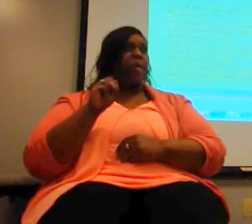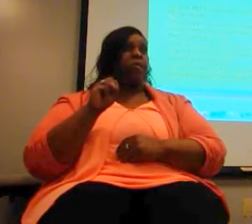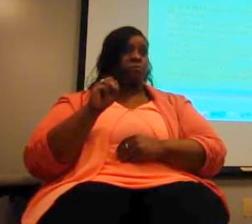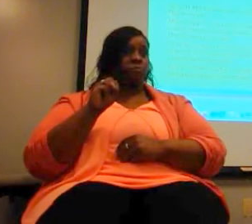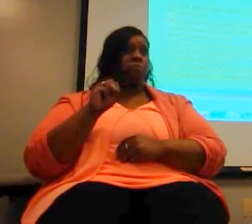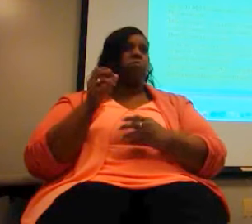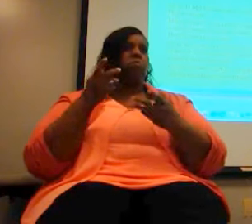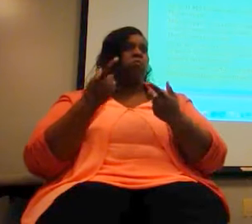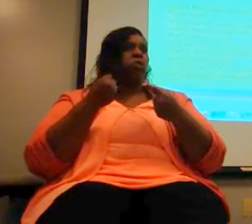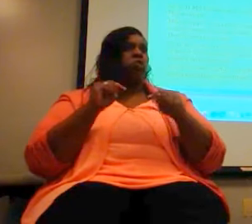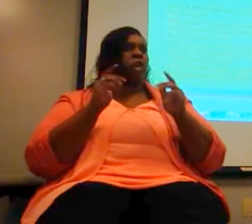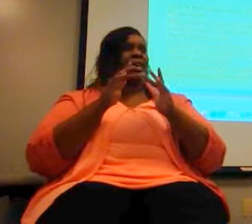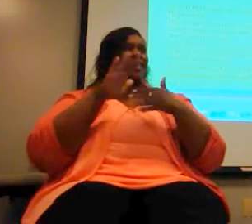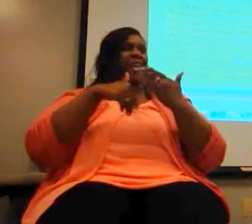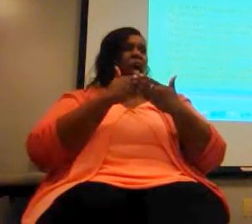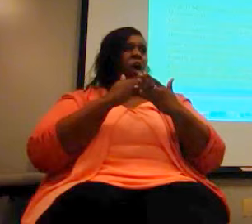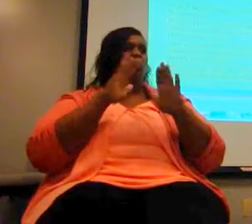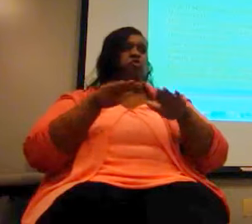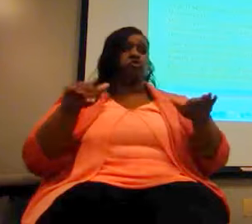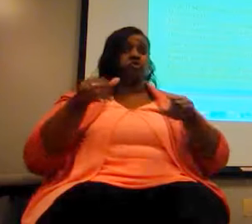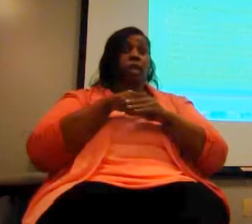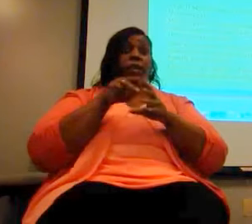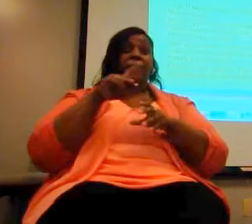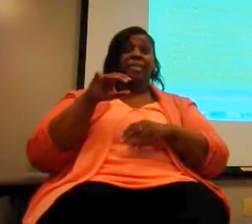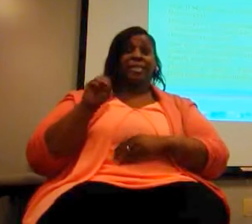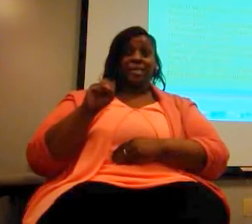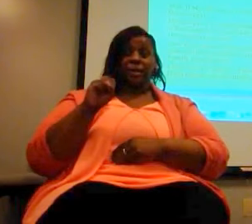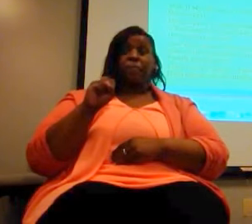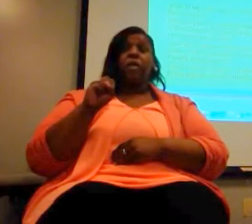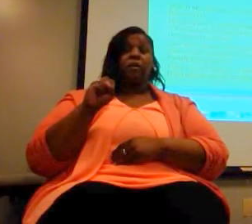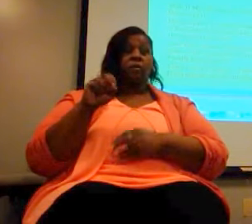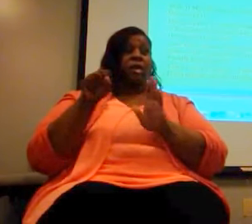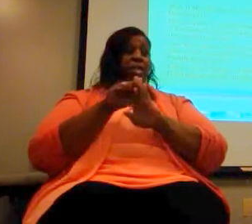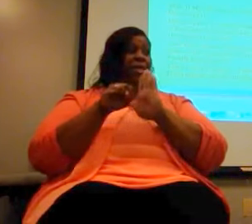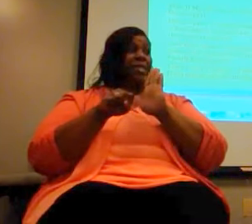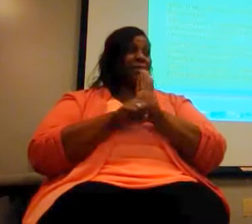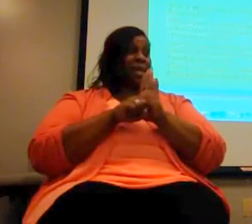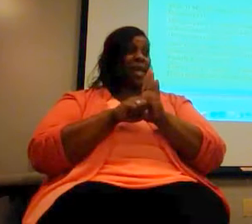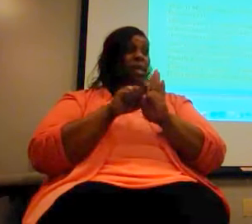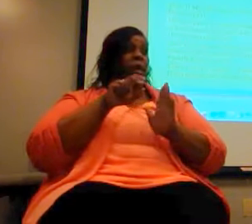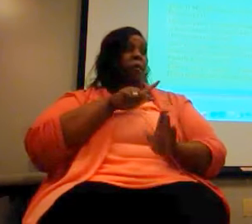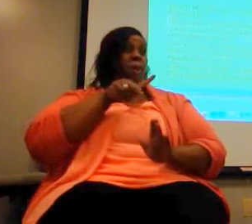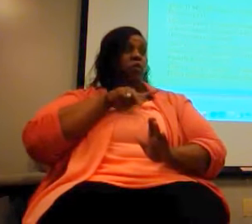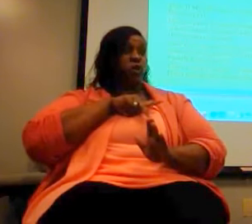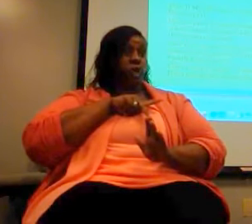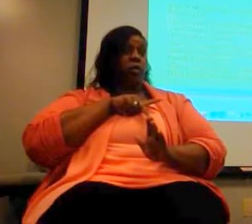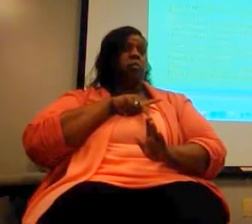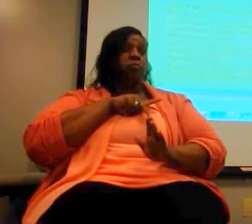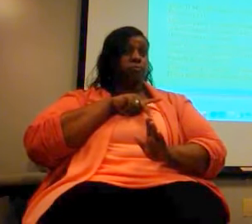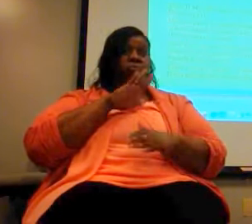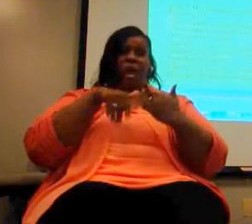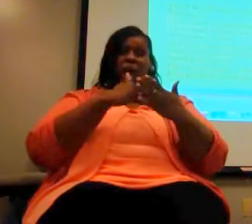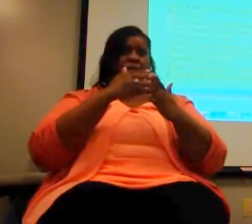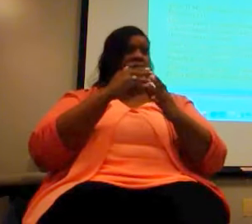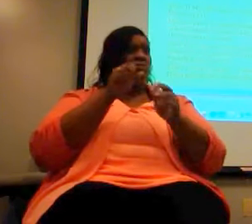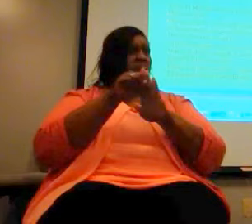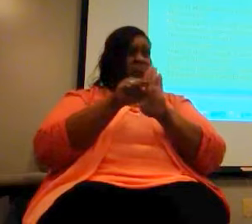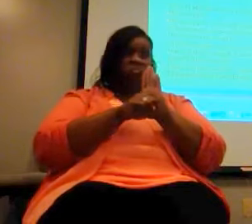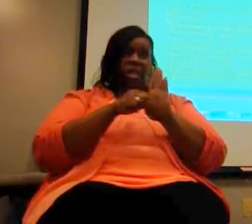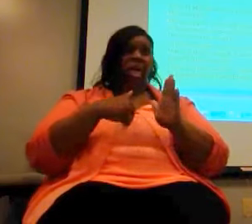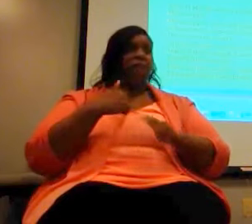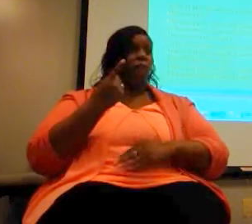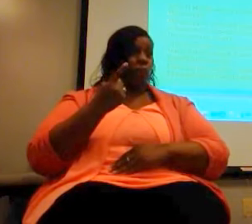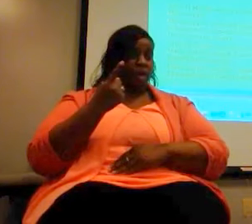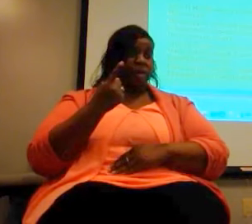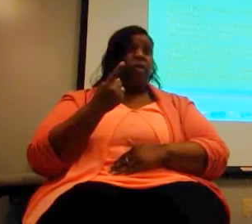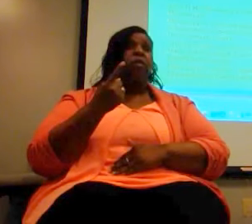All Children in Mississippi, and it's the Mississippi's State Personnel Development Grant. Every state has one, and it